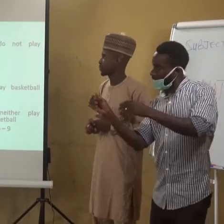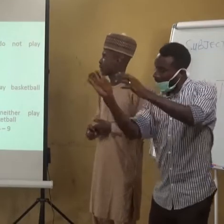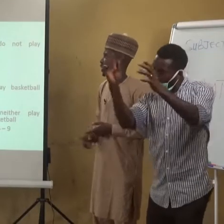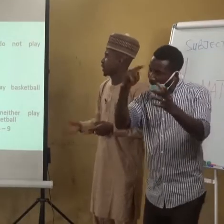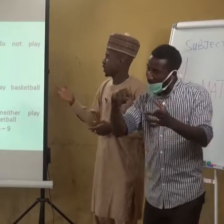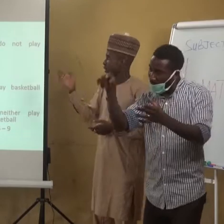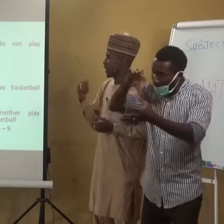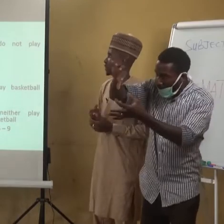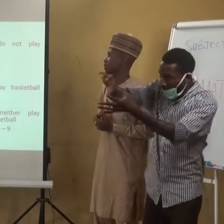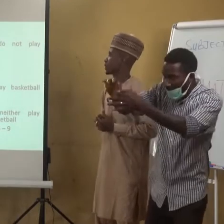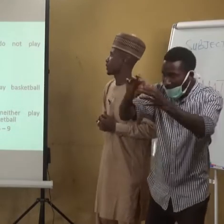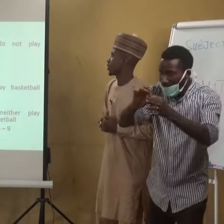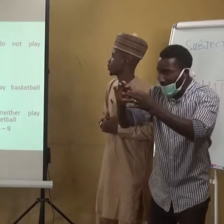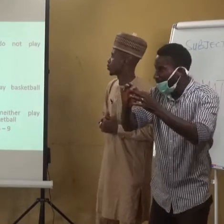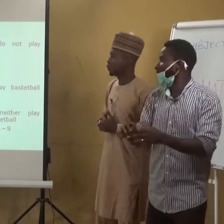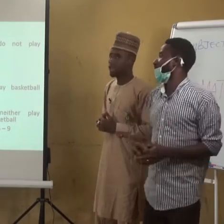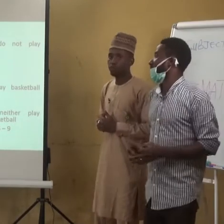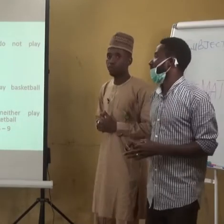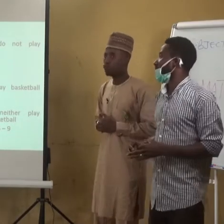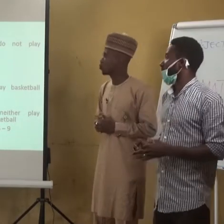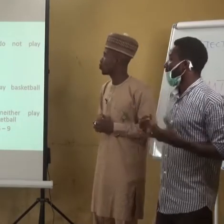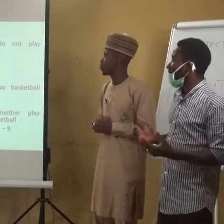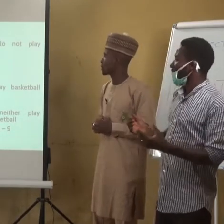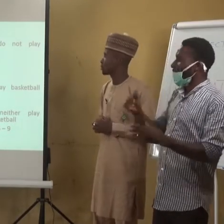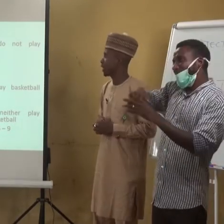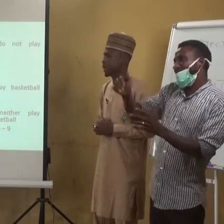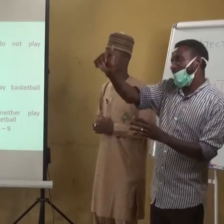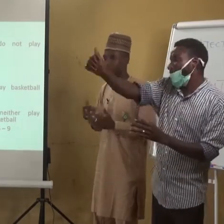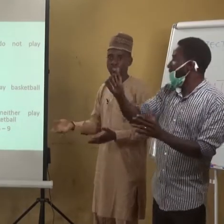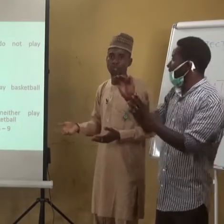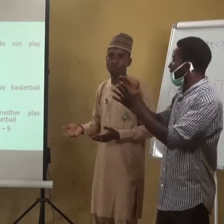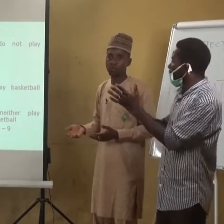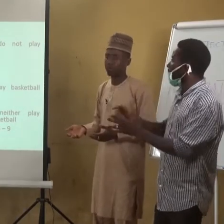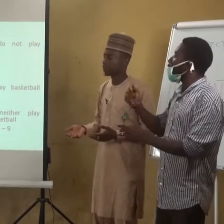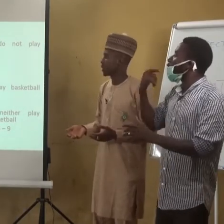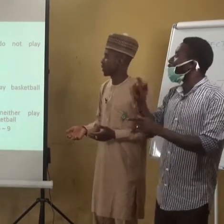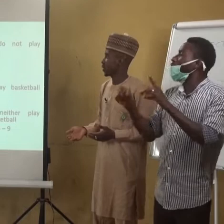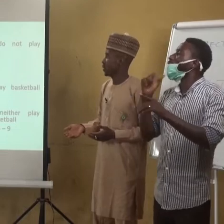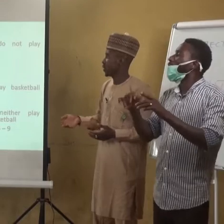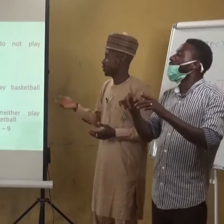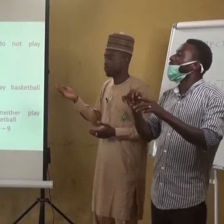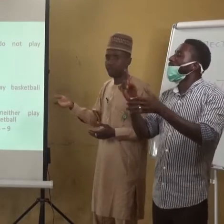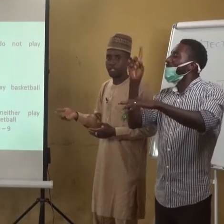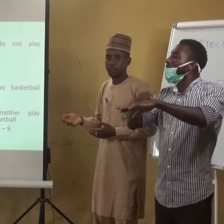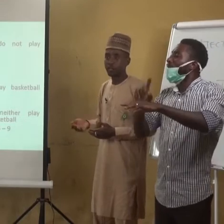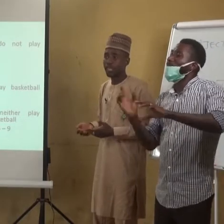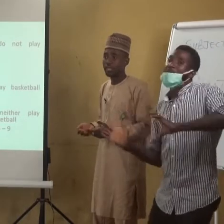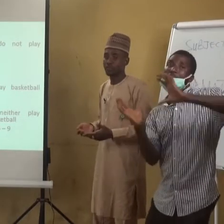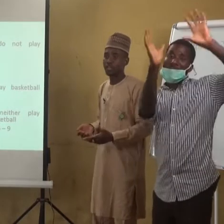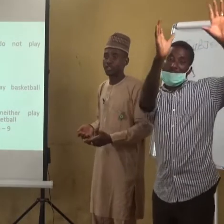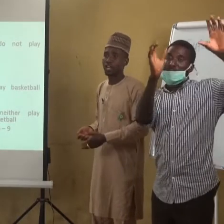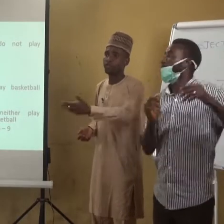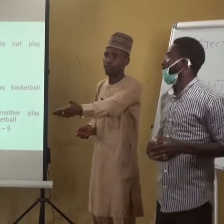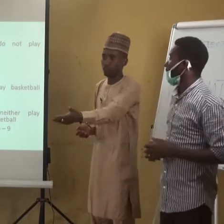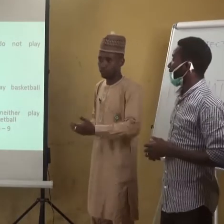intersection. A, students who do not play basketball. If they didn't play basketball, then